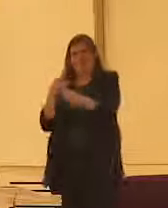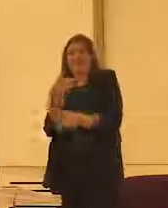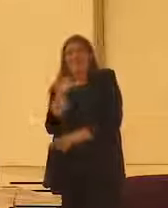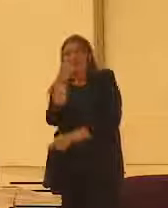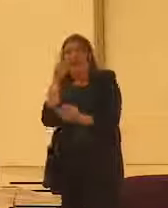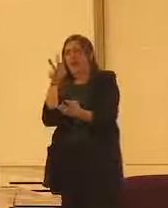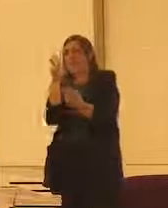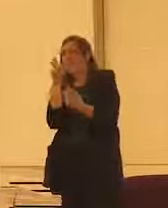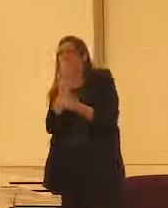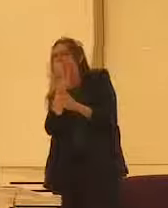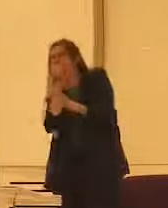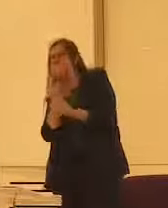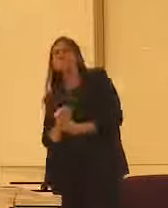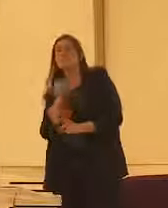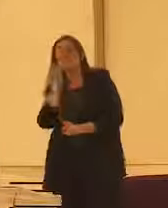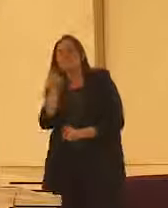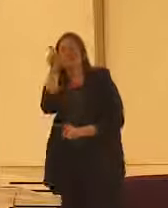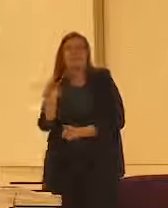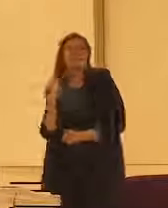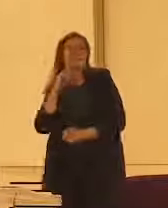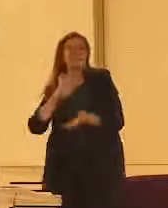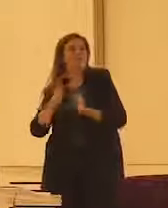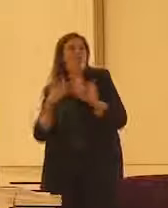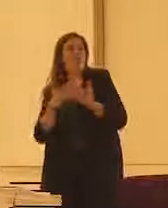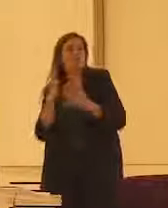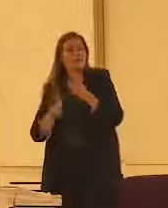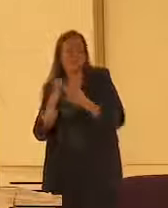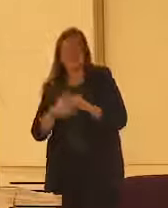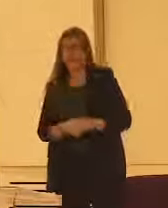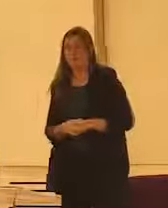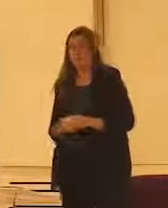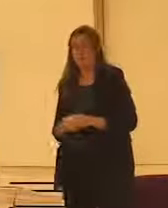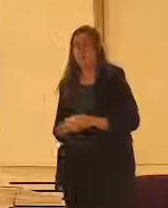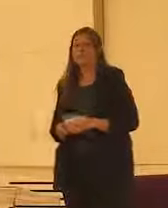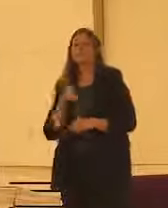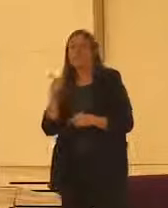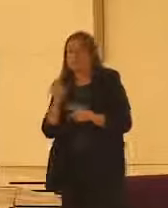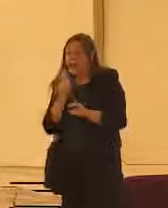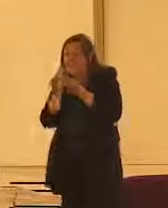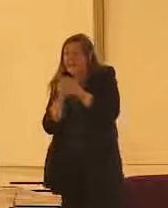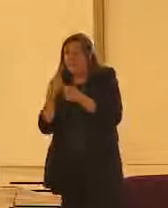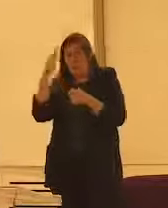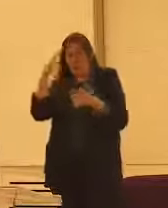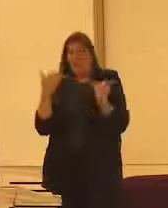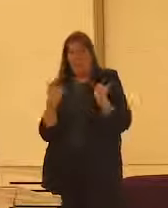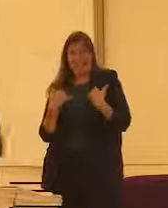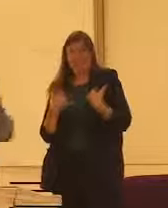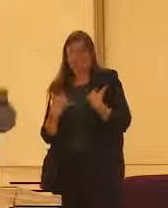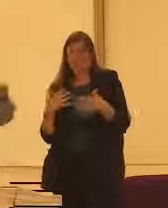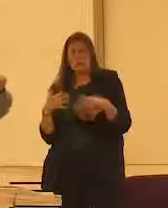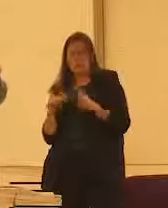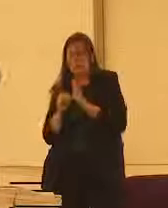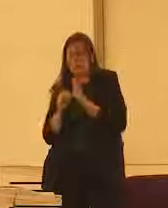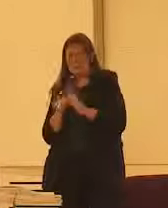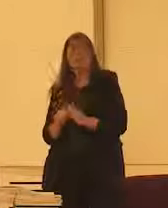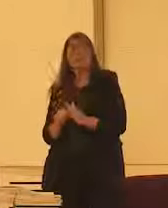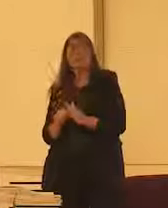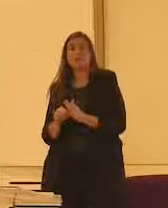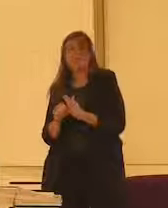And then the final point of this is, treating mental illness is incredibly difficult if you have the